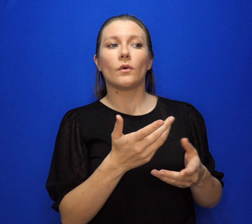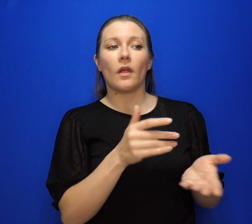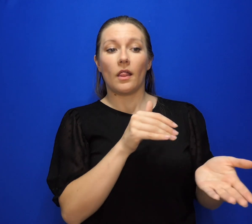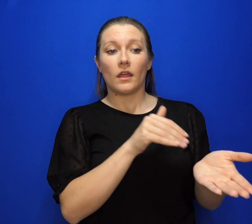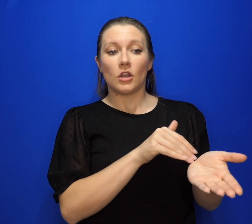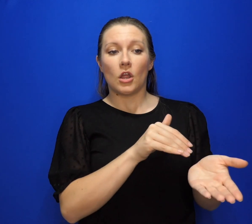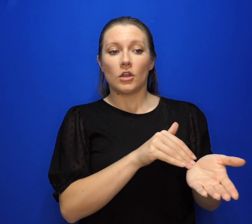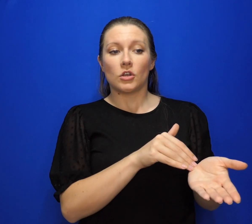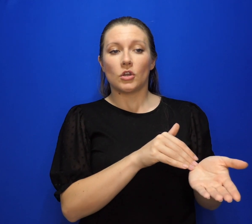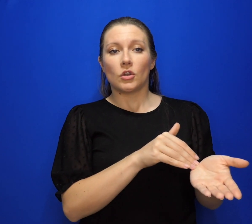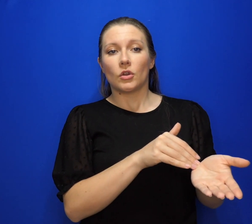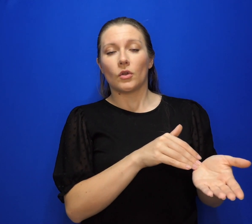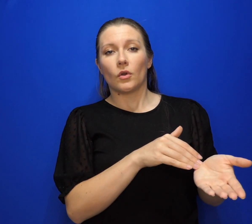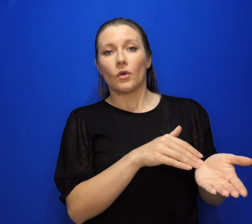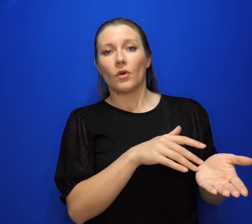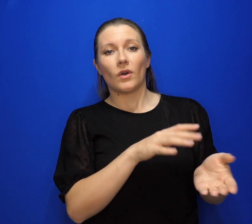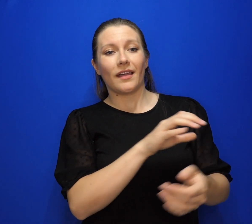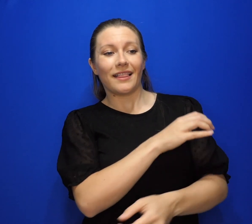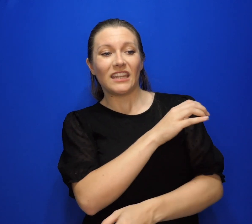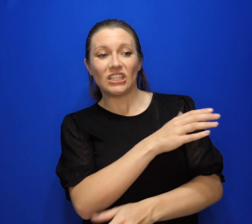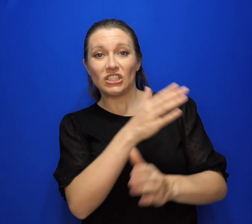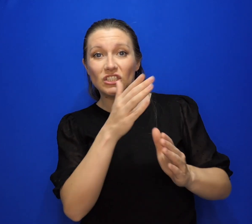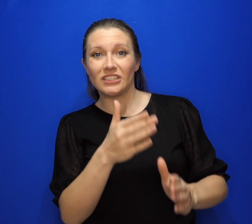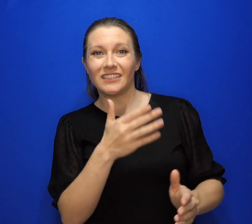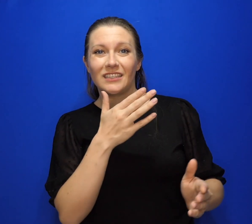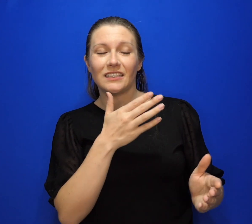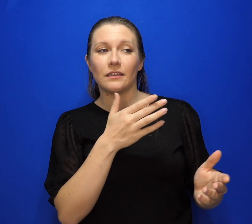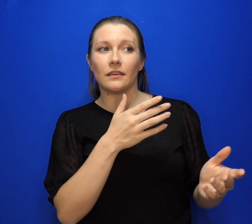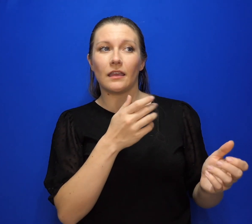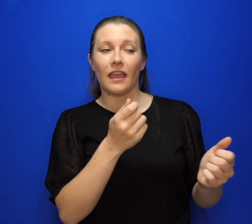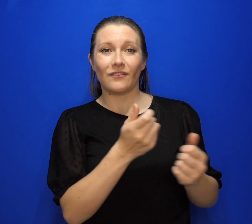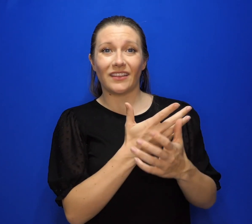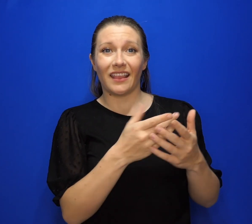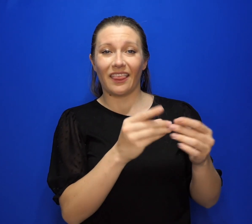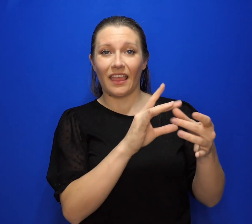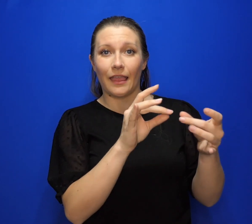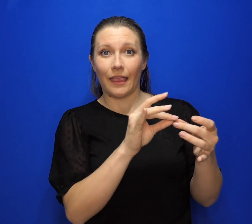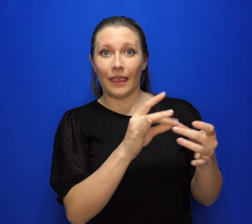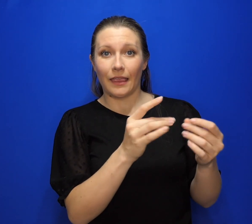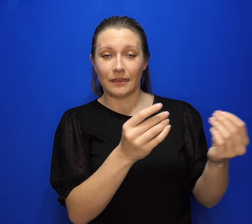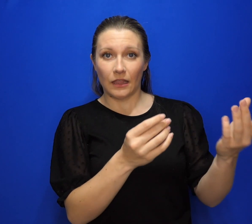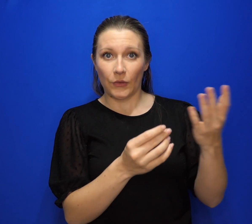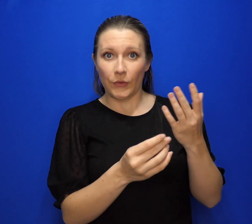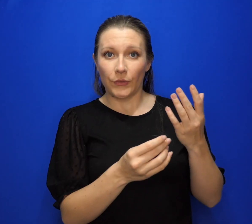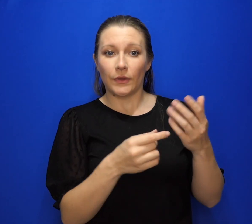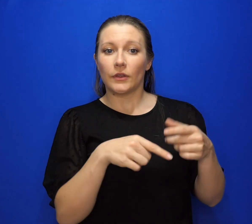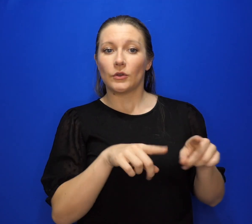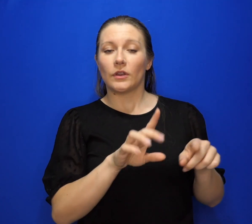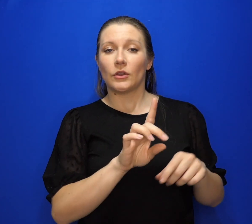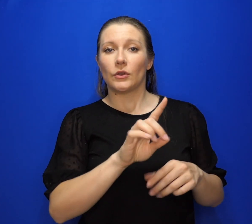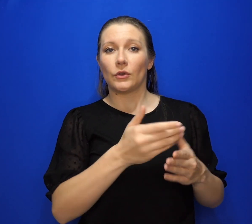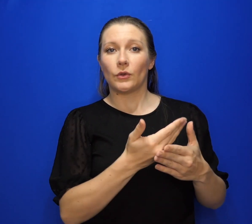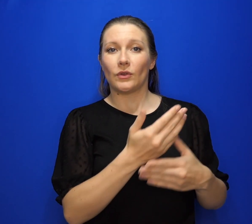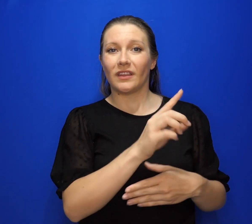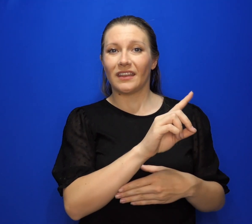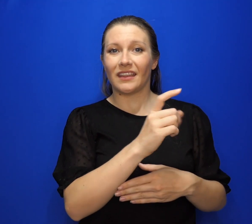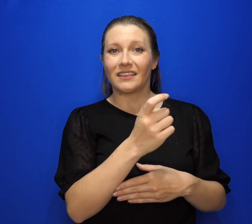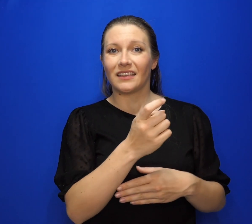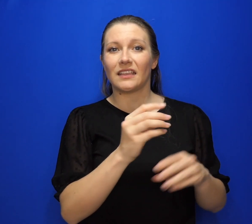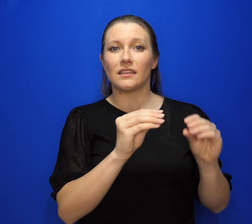take some of what the doctor or, clinician might be telling you, newly diagnosed. A lot of it is a